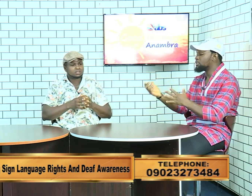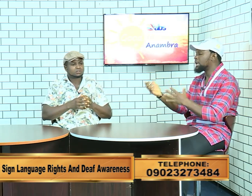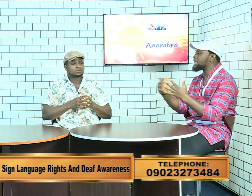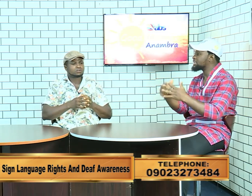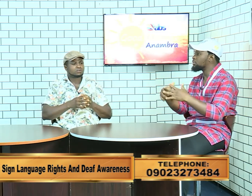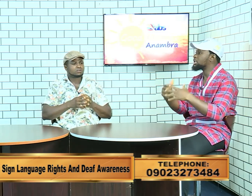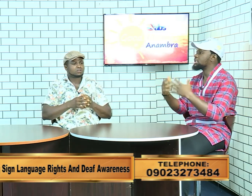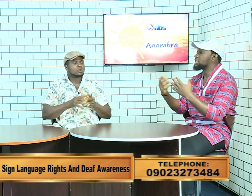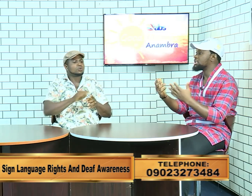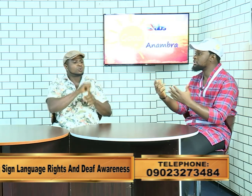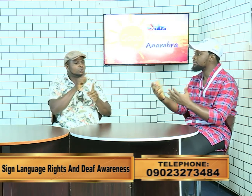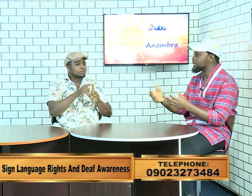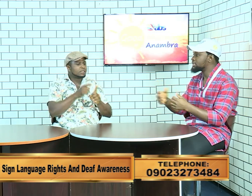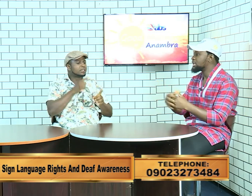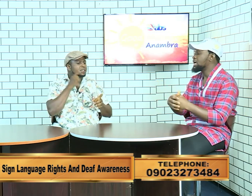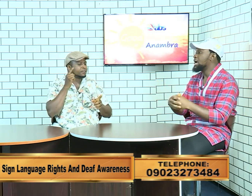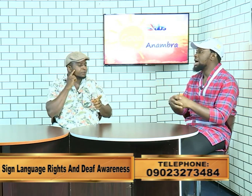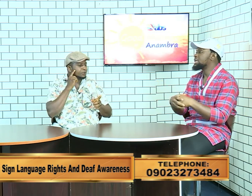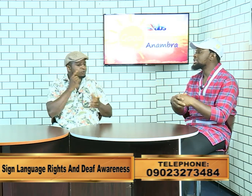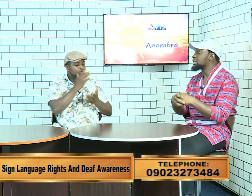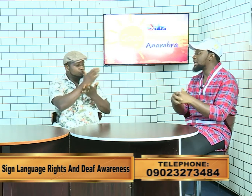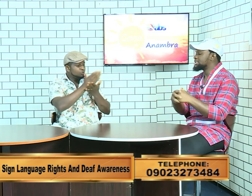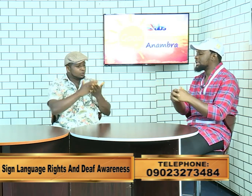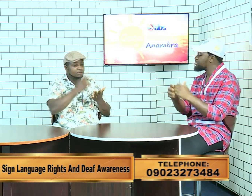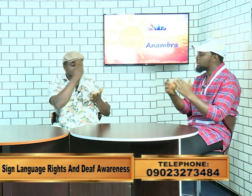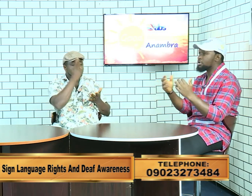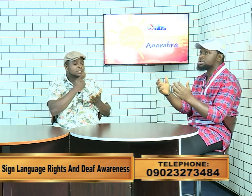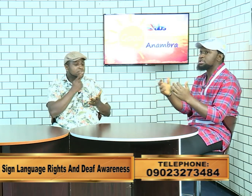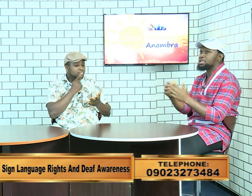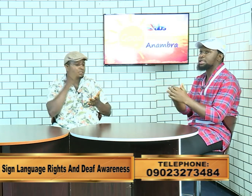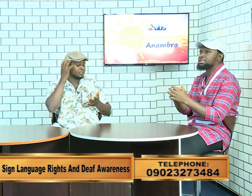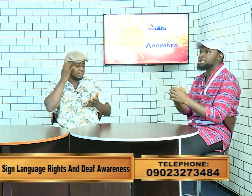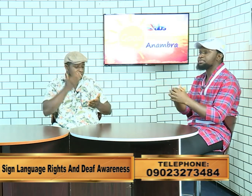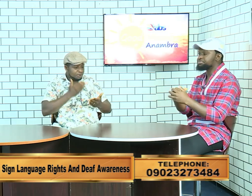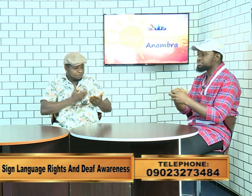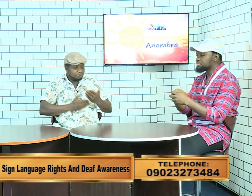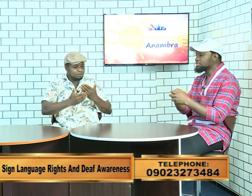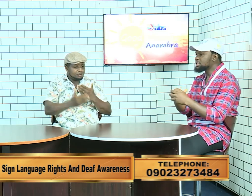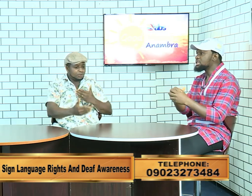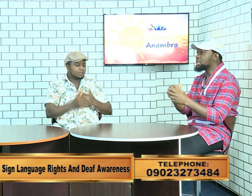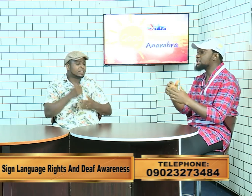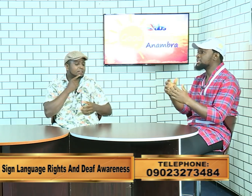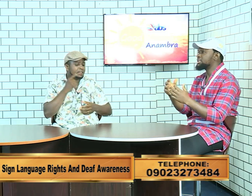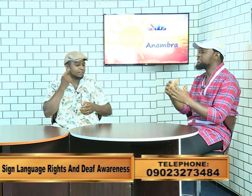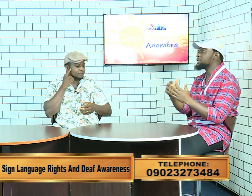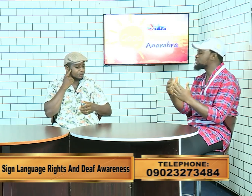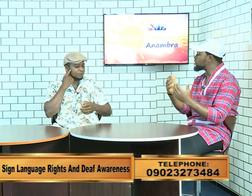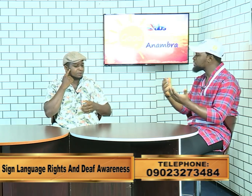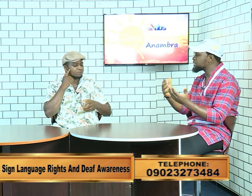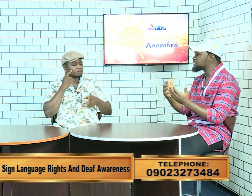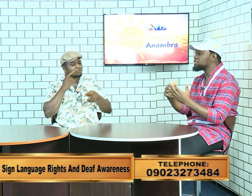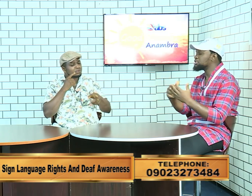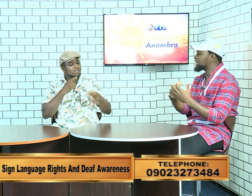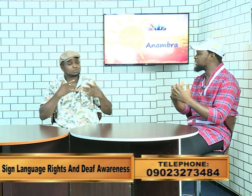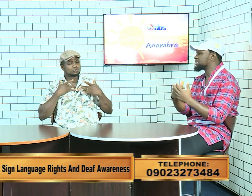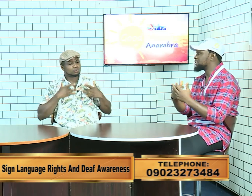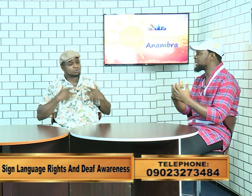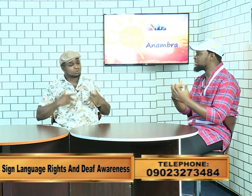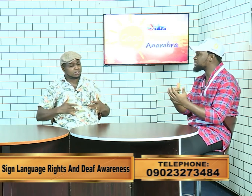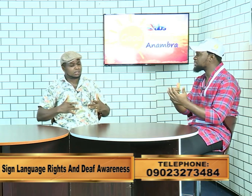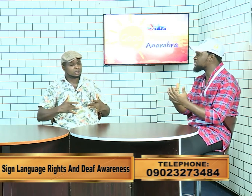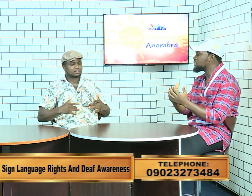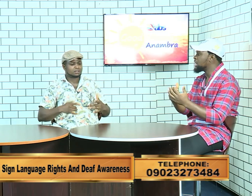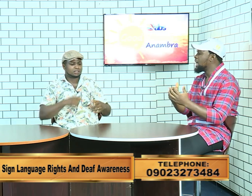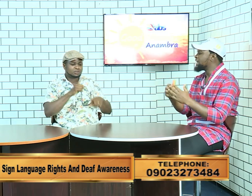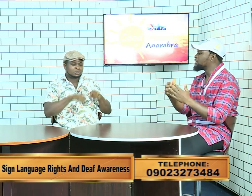and you normally ask them what are the challenges you face, and they say that because that that they've been to the hospital, no sign language interpreter at